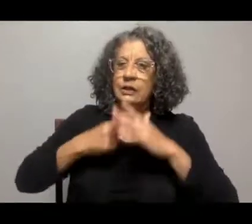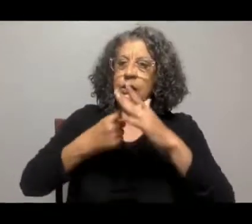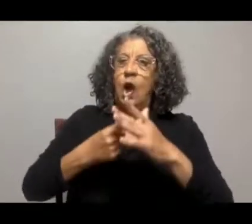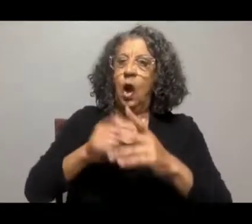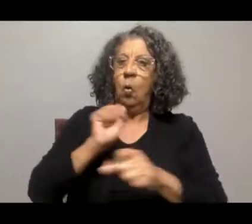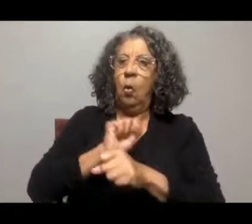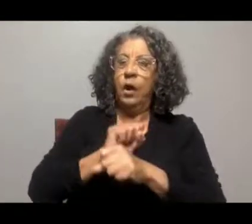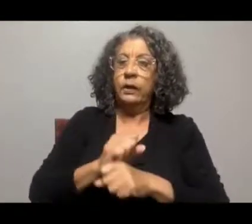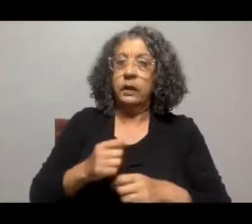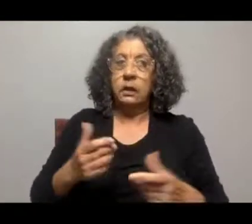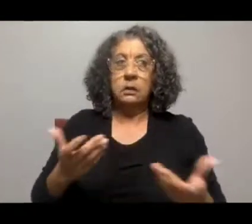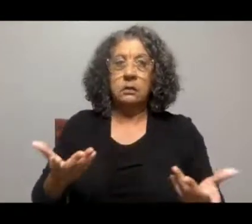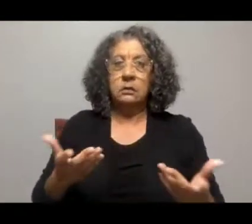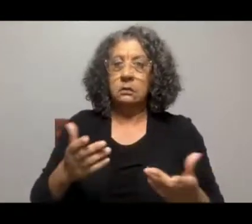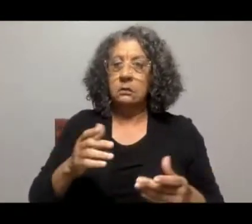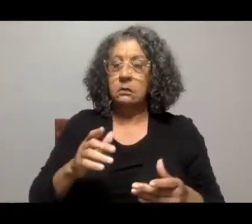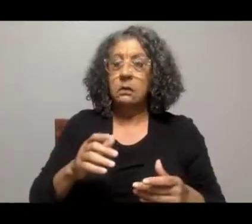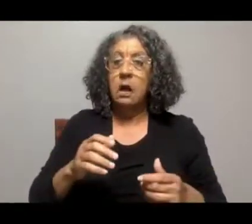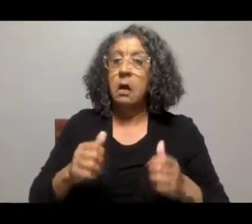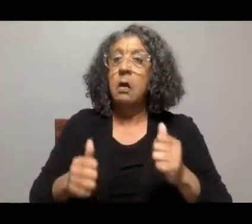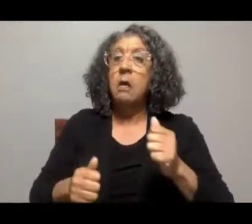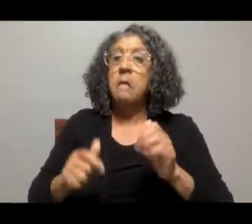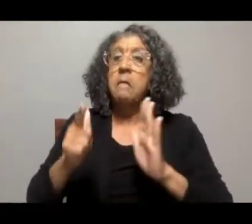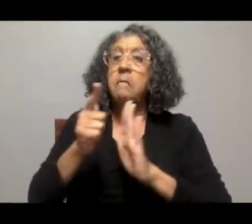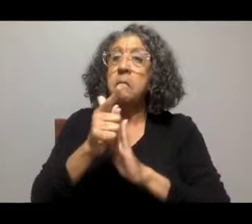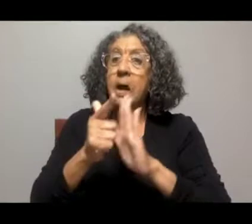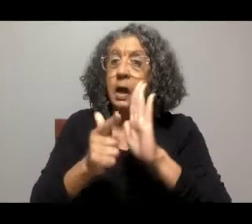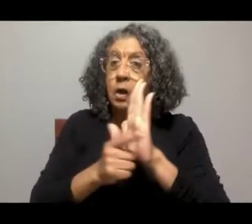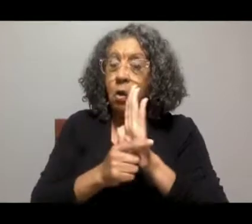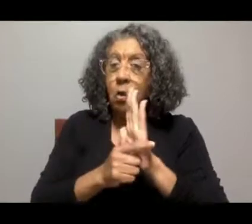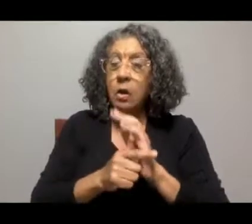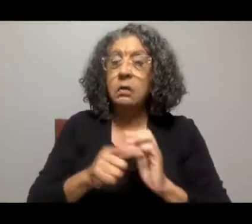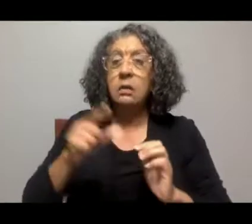interview. When can I start?